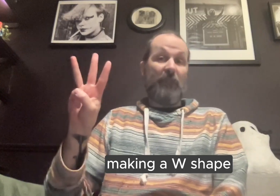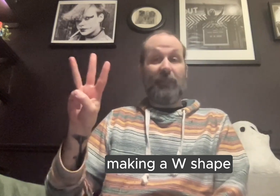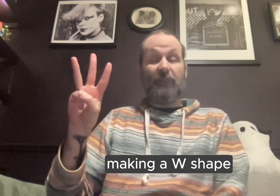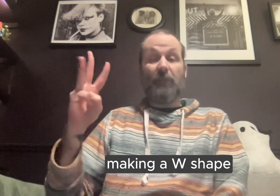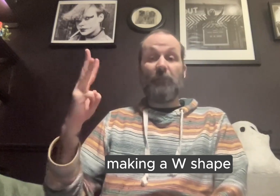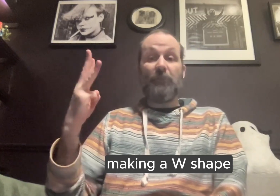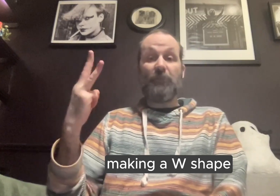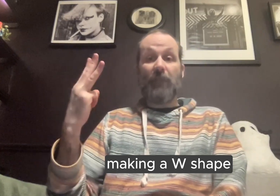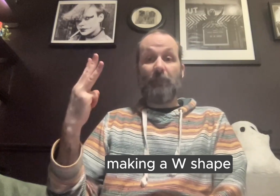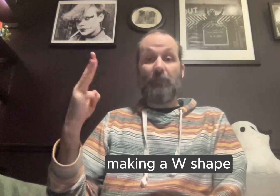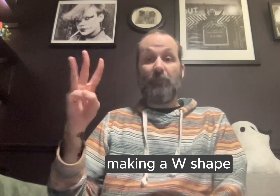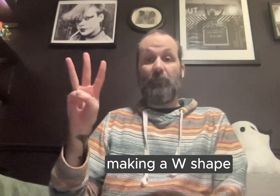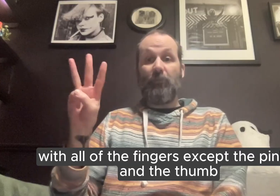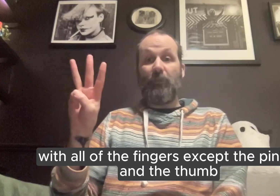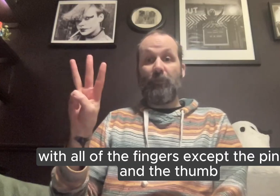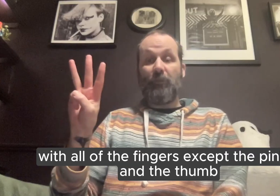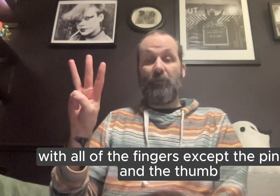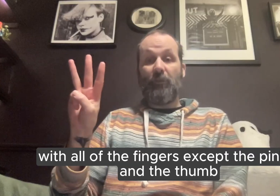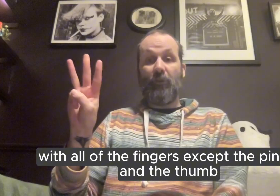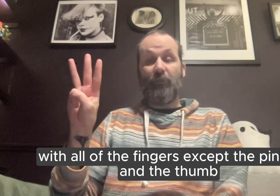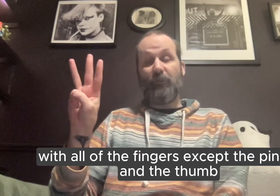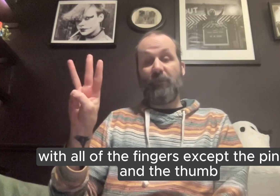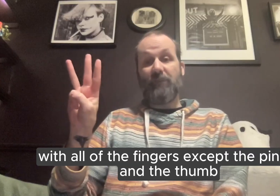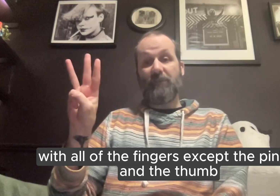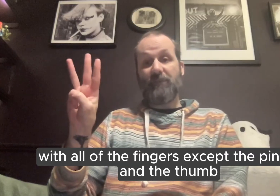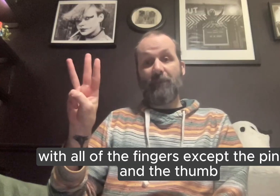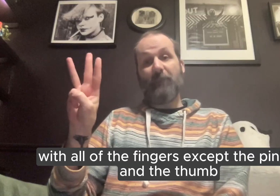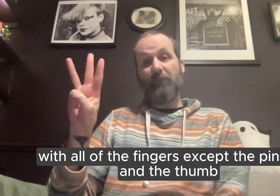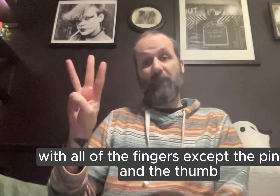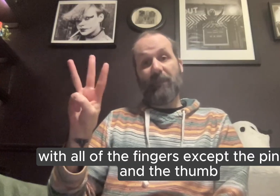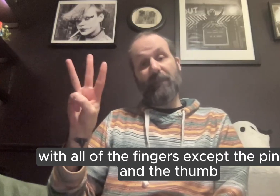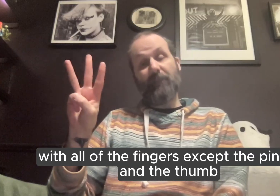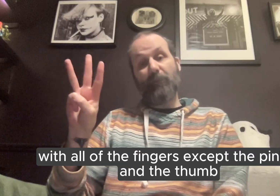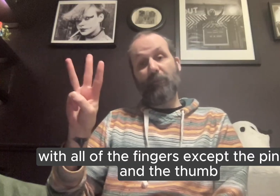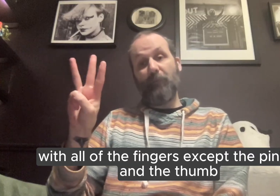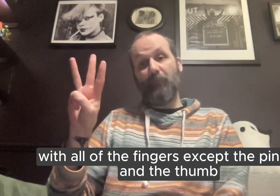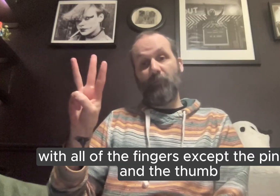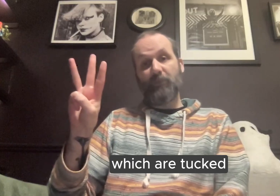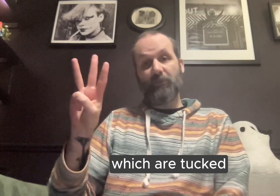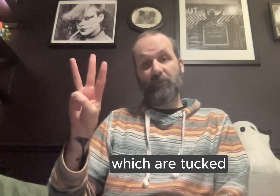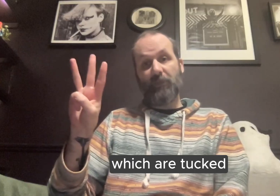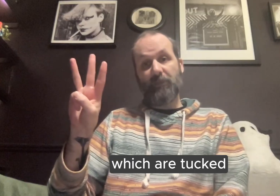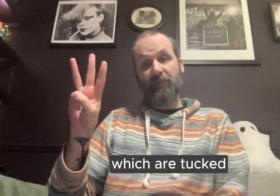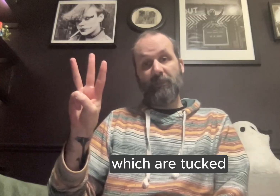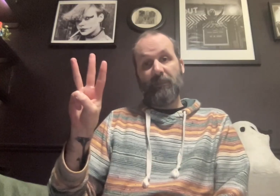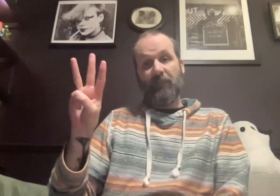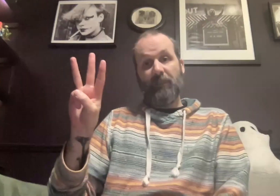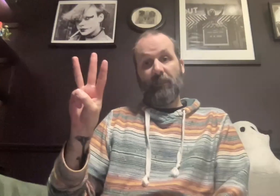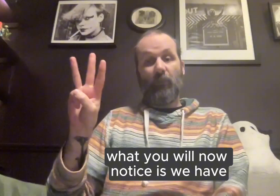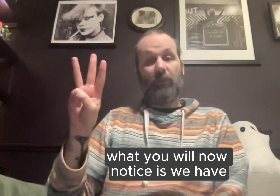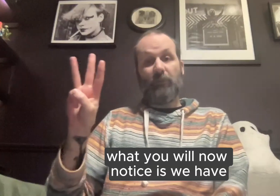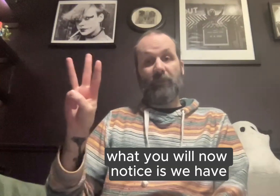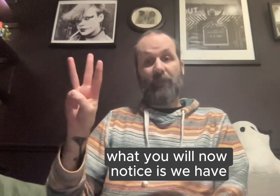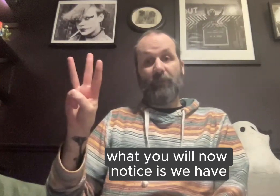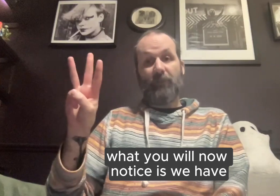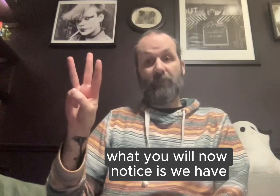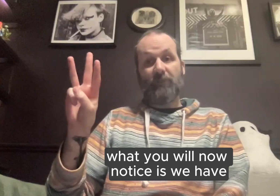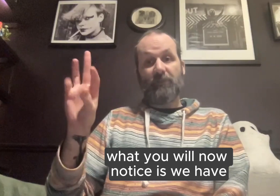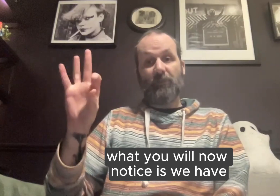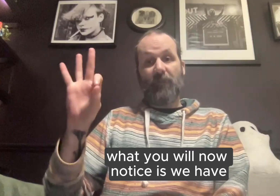making a W shape with all of the fingers except the pinky and the thumb, which are tucked. What you will now notice is we